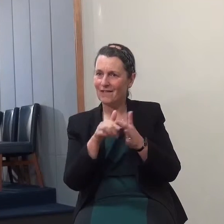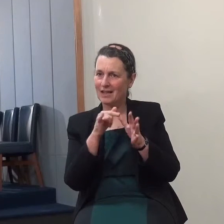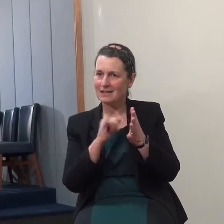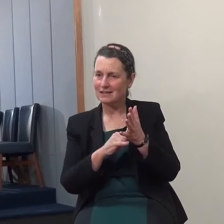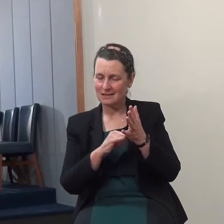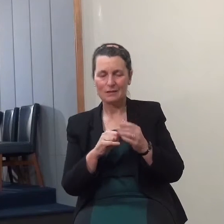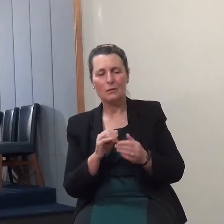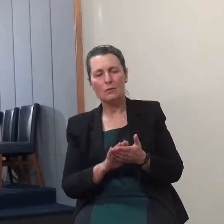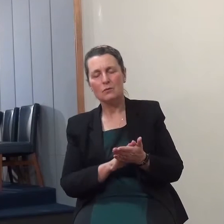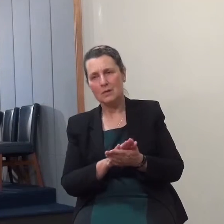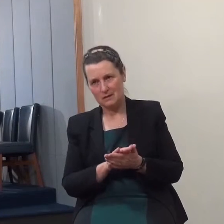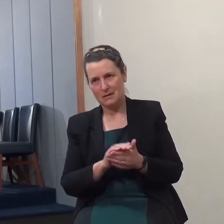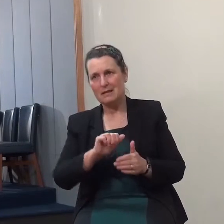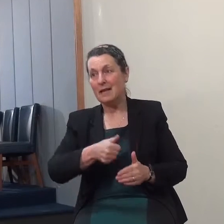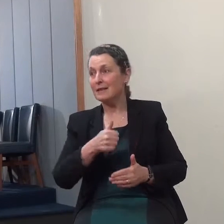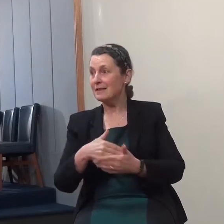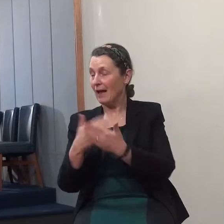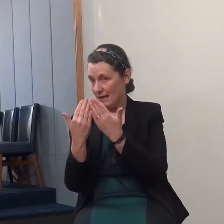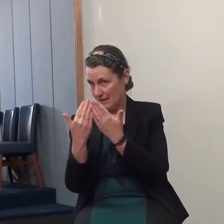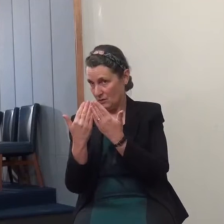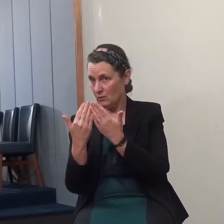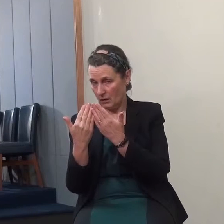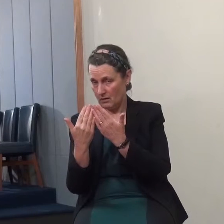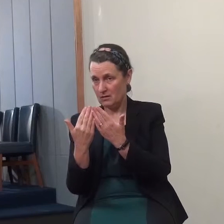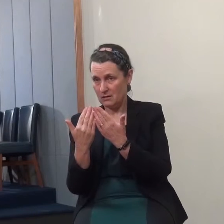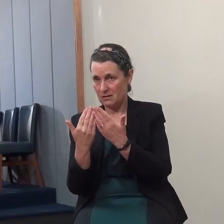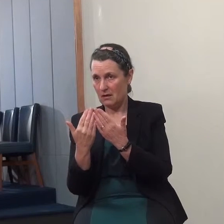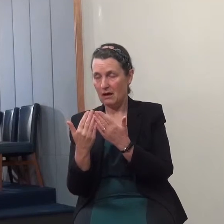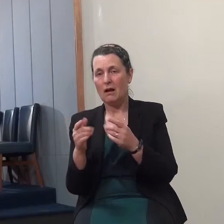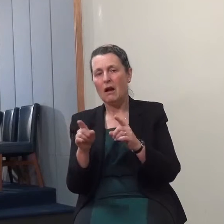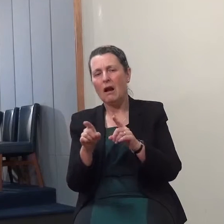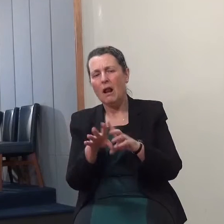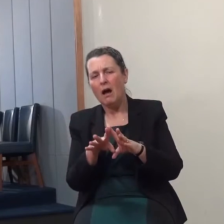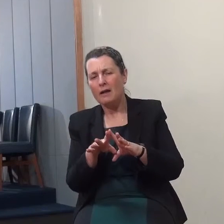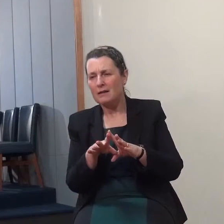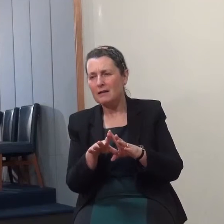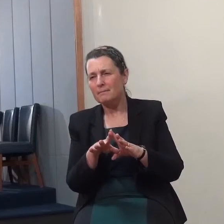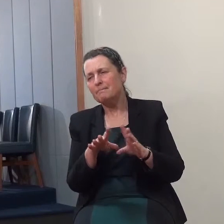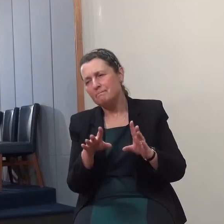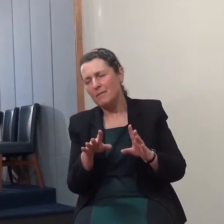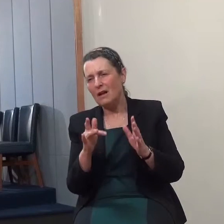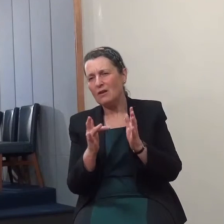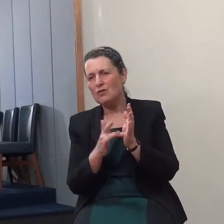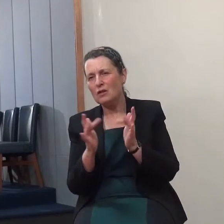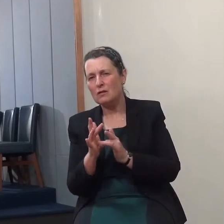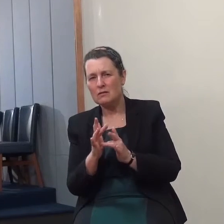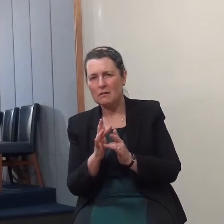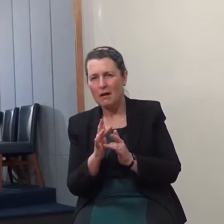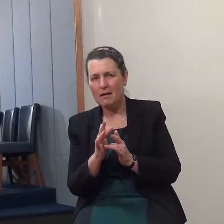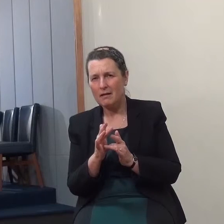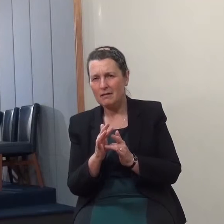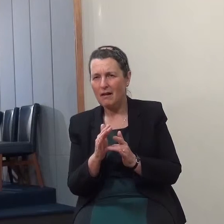would go forth into Galilee. This is just the initial call of some of the disciples, and findeth